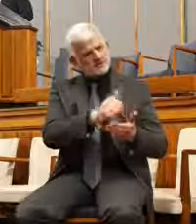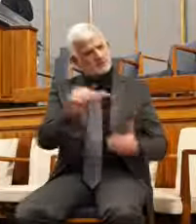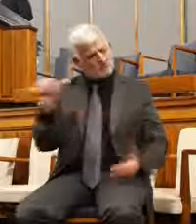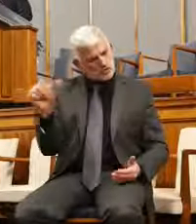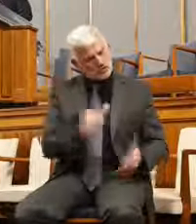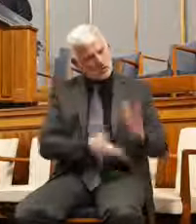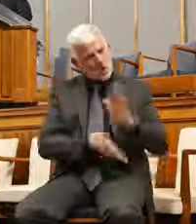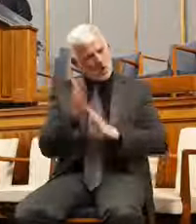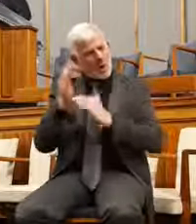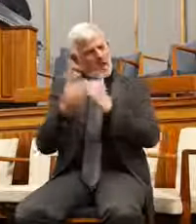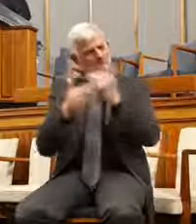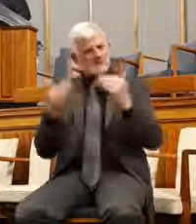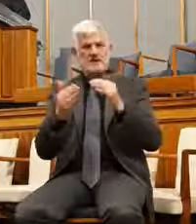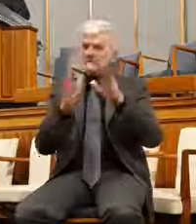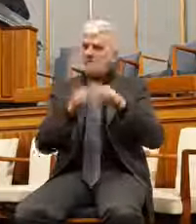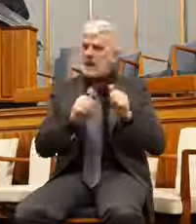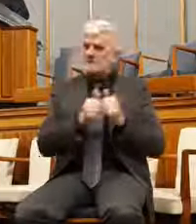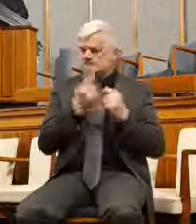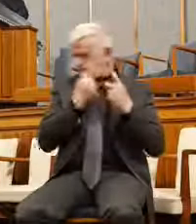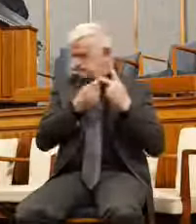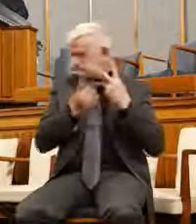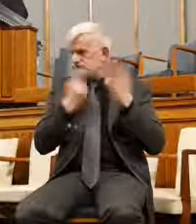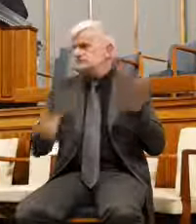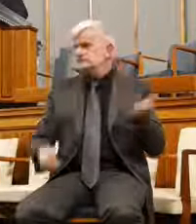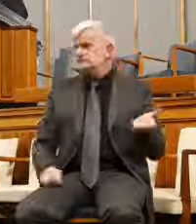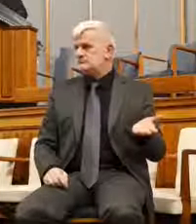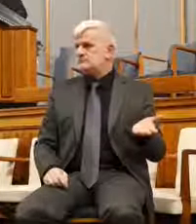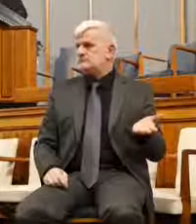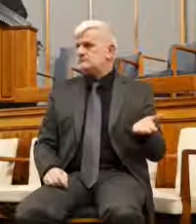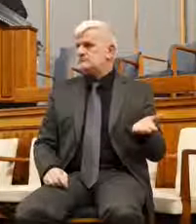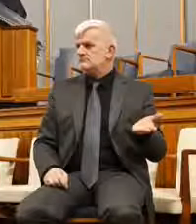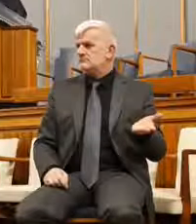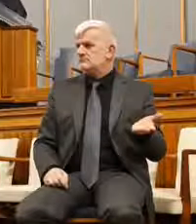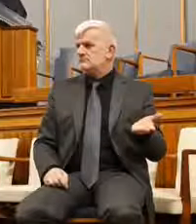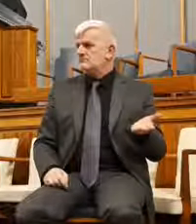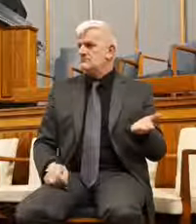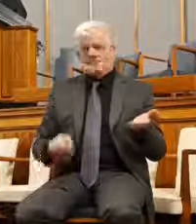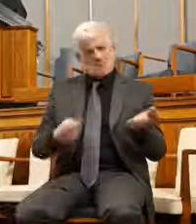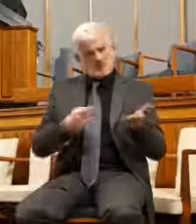deserved all the blessings that he can give and eternal glory.